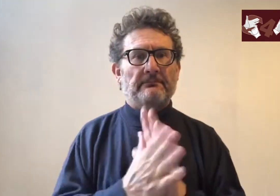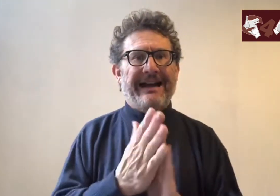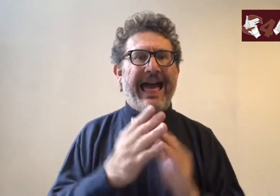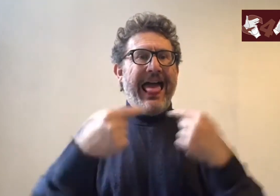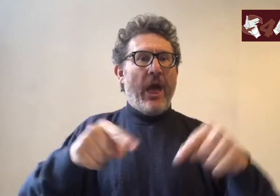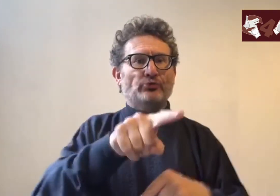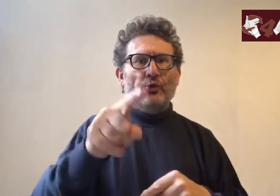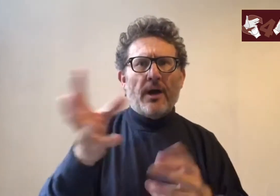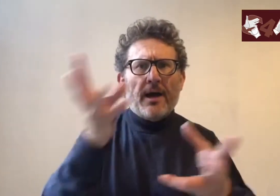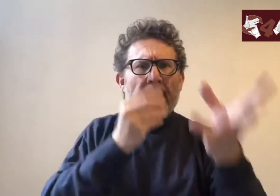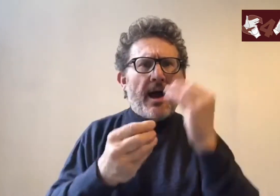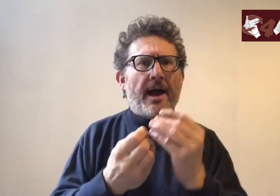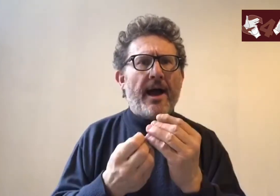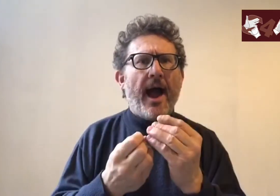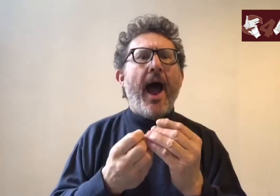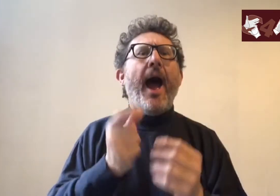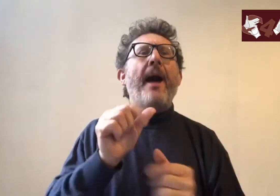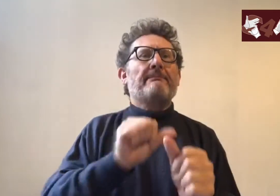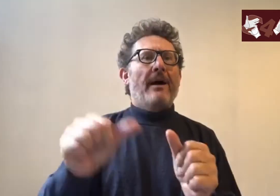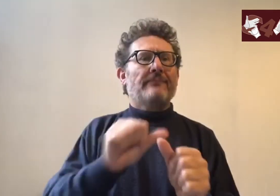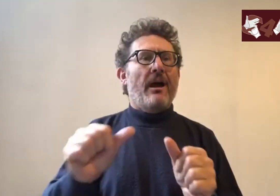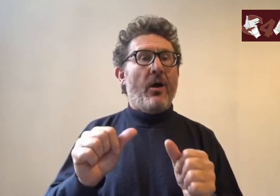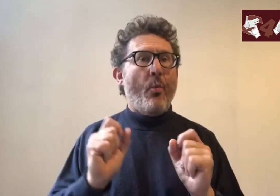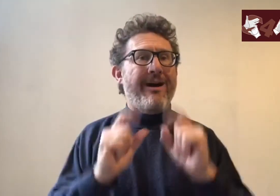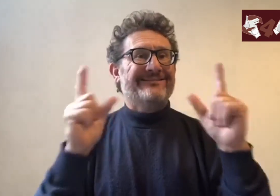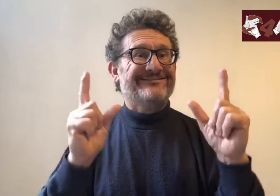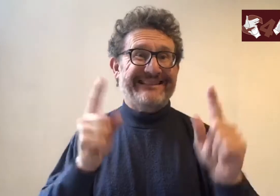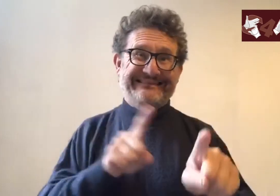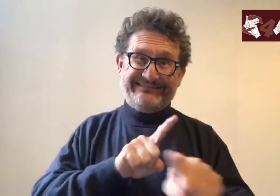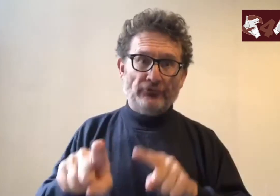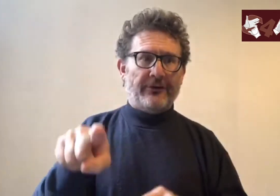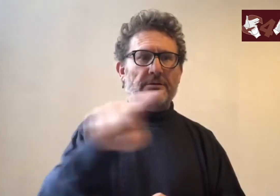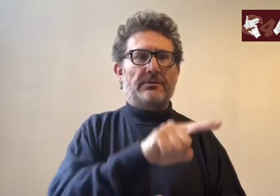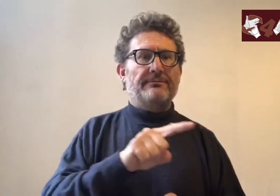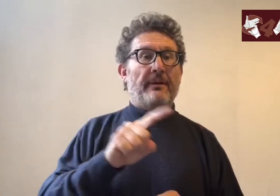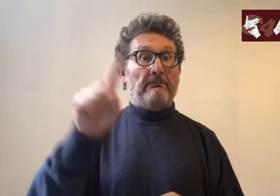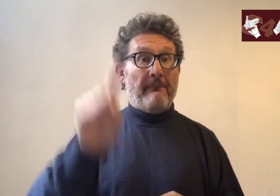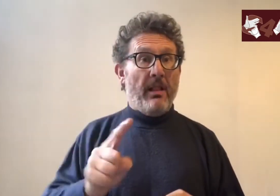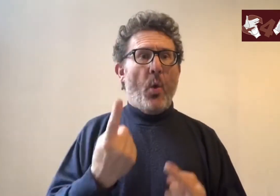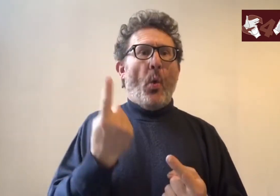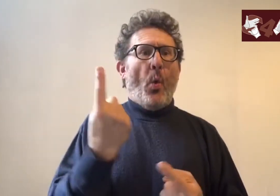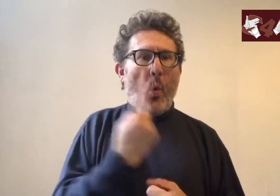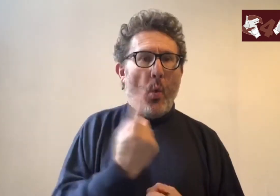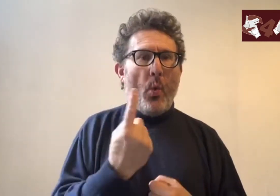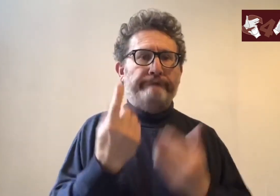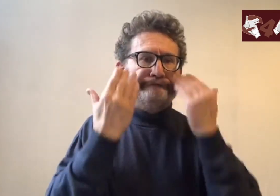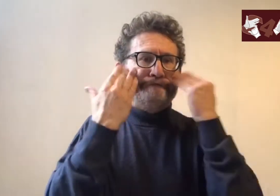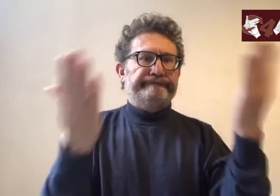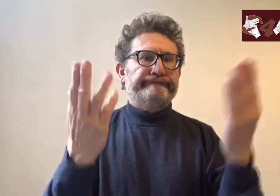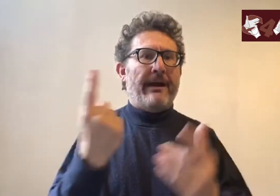needs, which would allow you, I mean, it would allow you to learn more, to gain a greater awareness of deaf people.